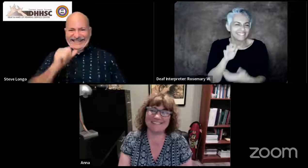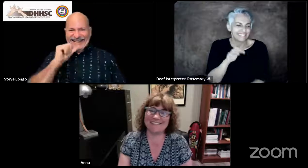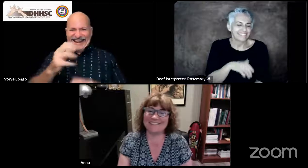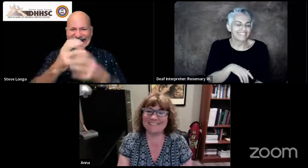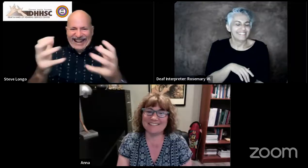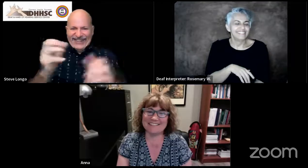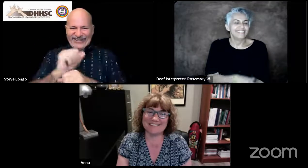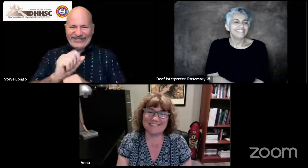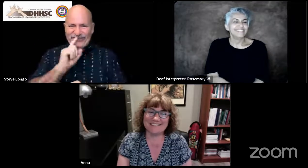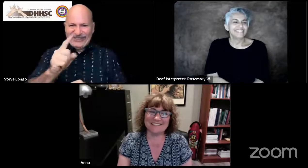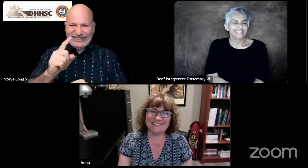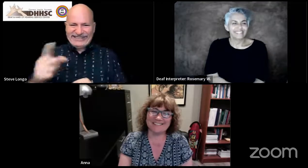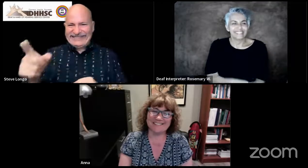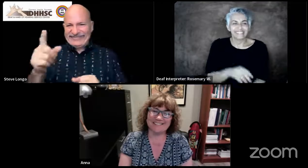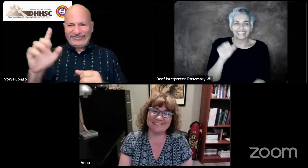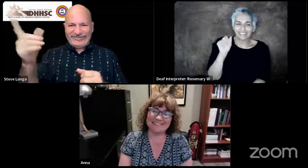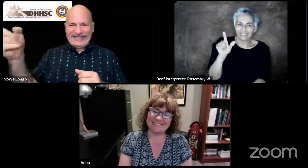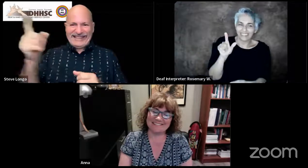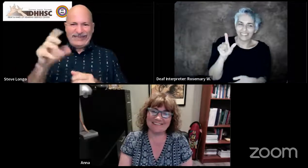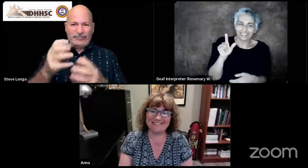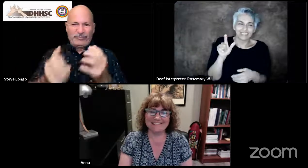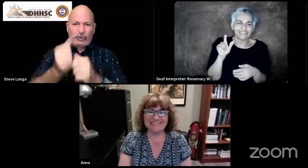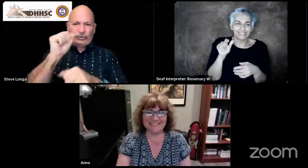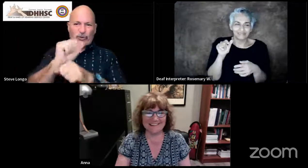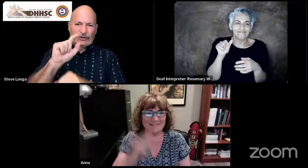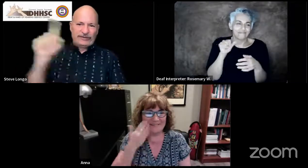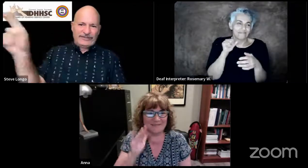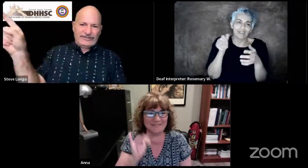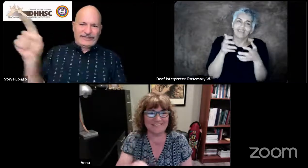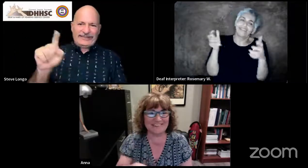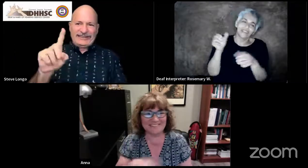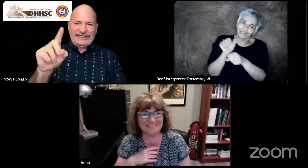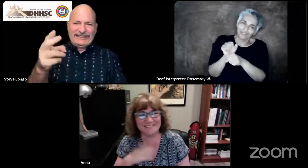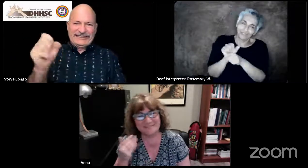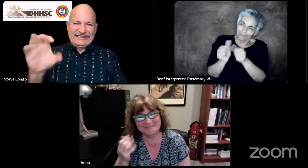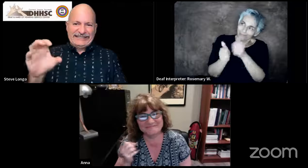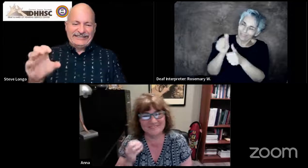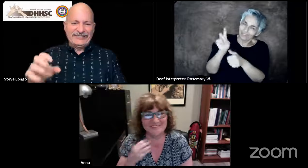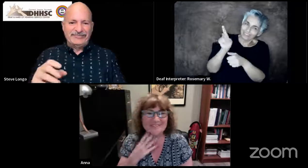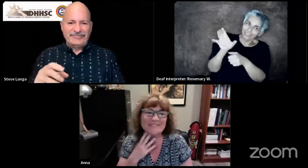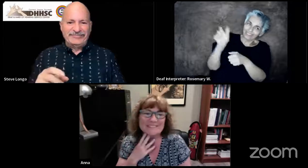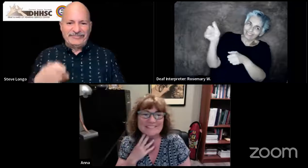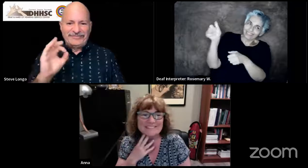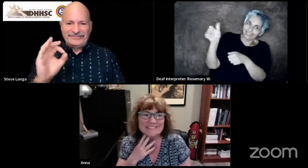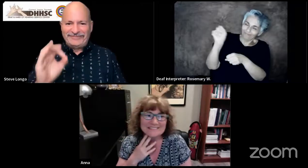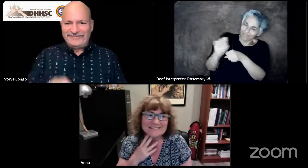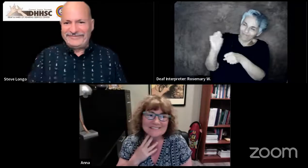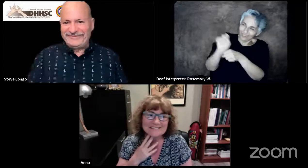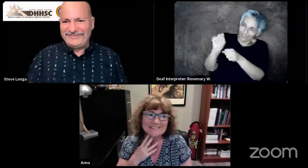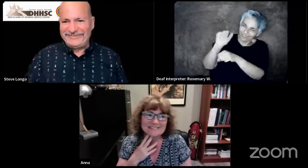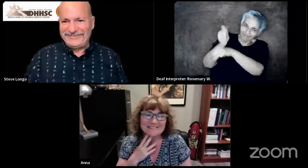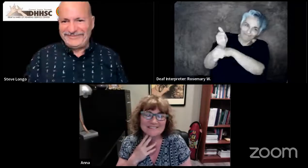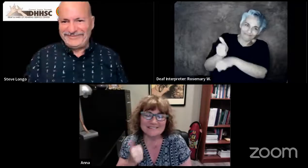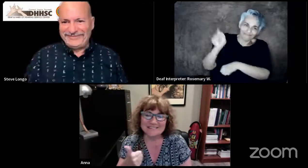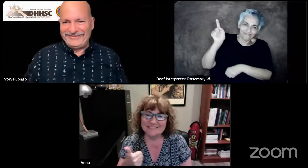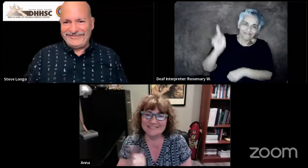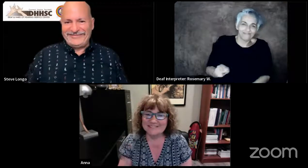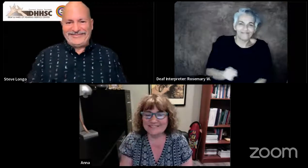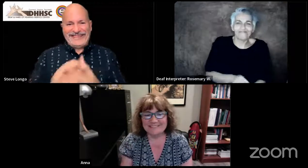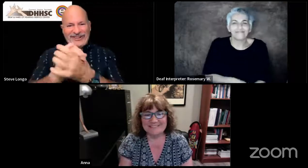sure you impart all of your knowledge. It's not too much work. Most of the work is really done by the staff